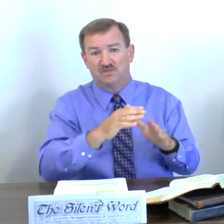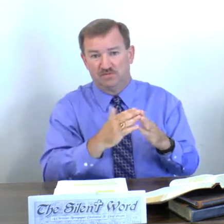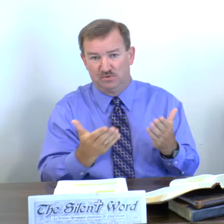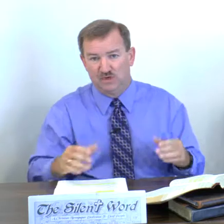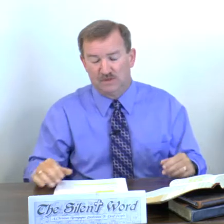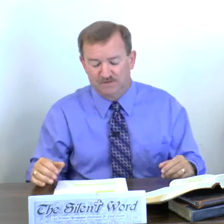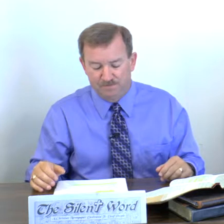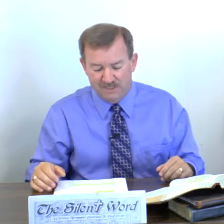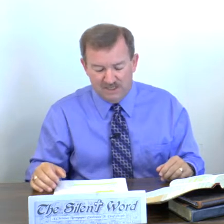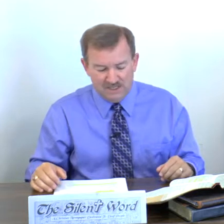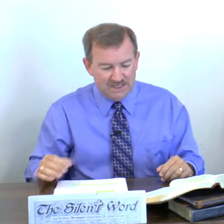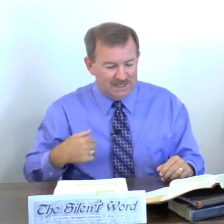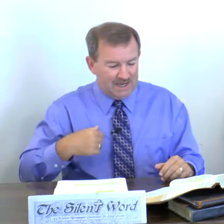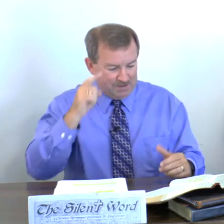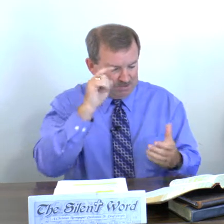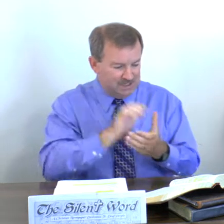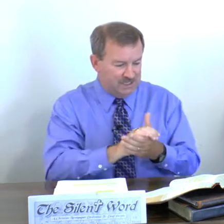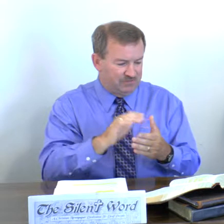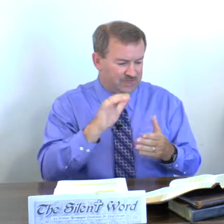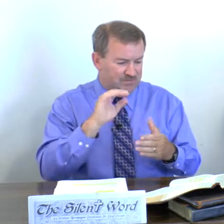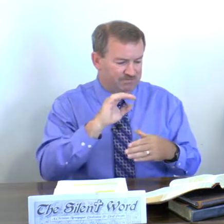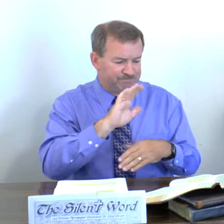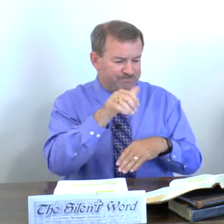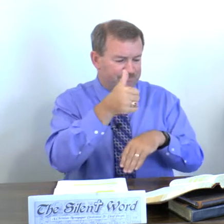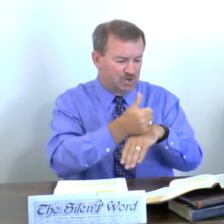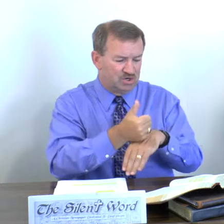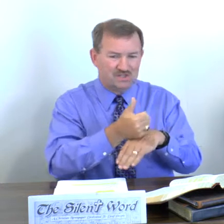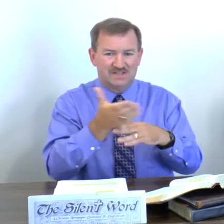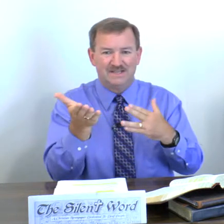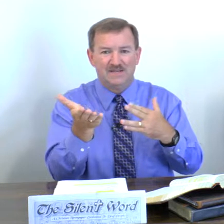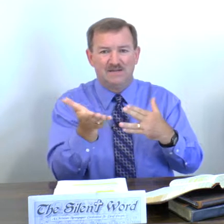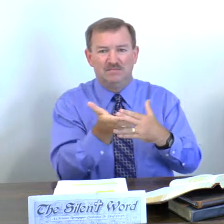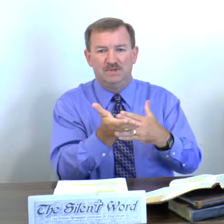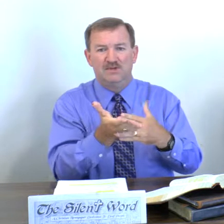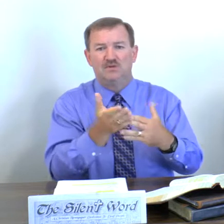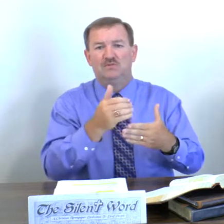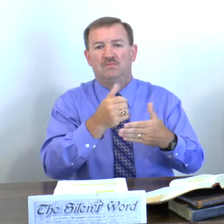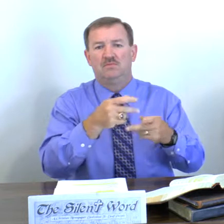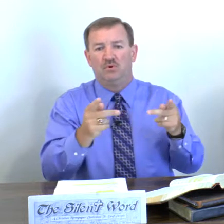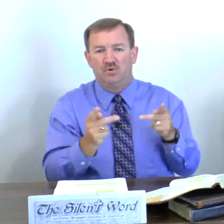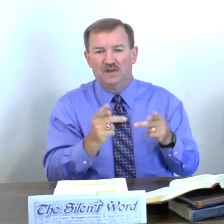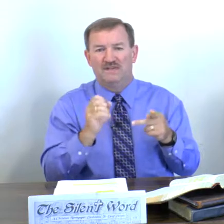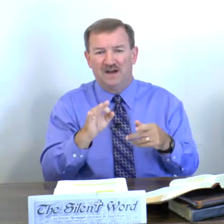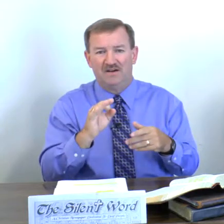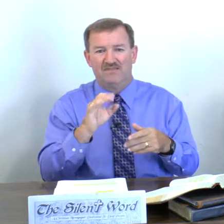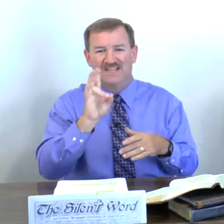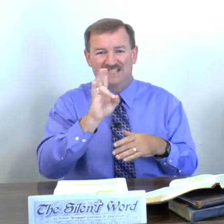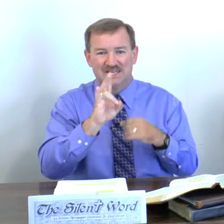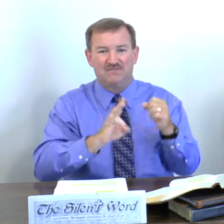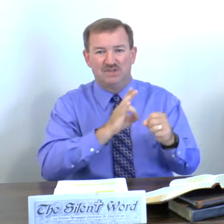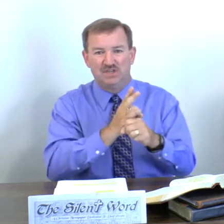of the book. I believe it marks the middle point of that